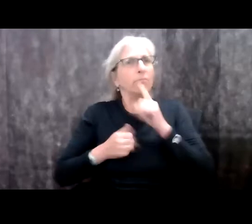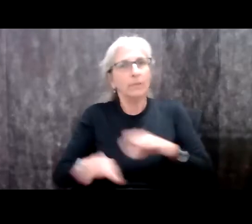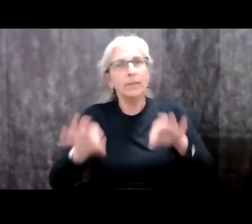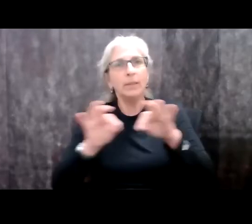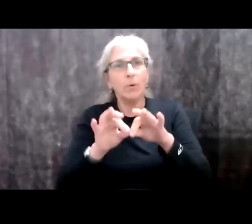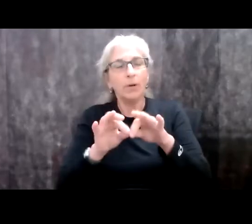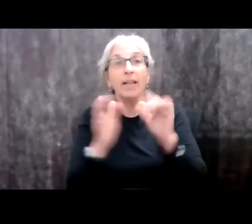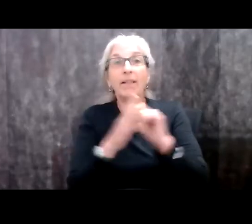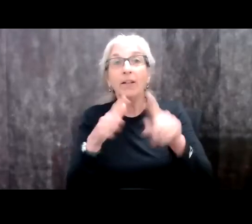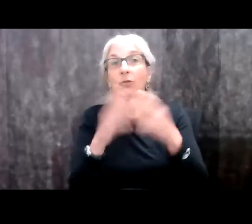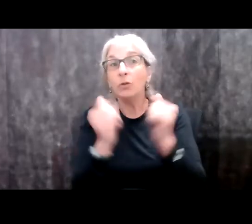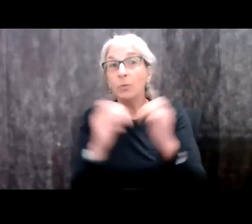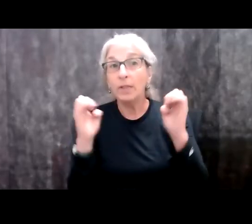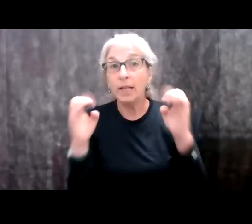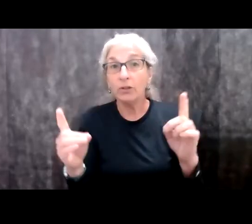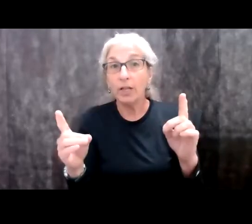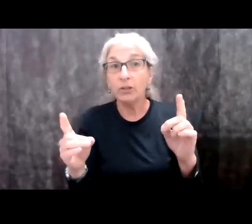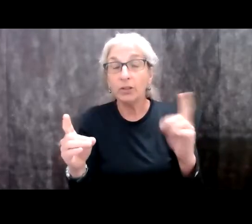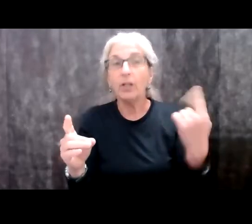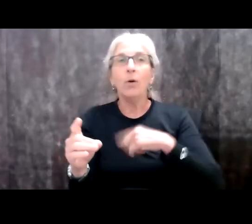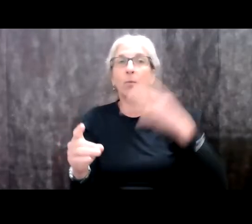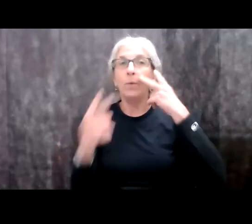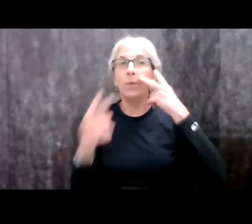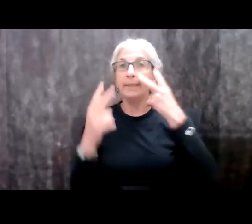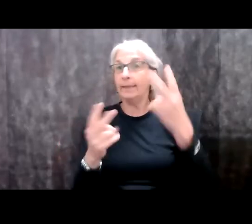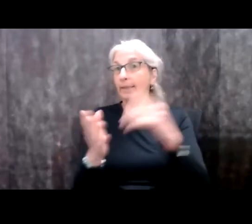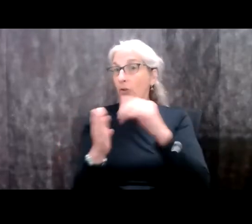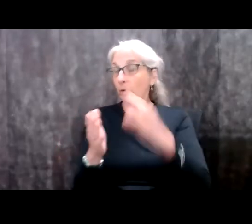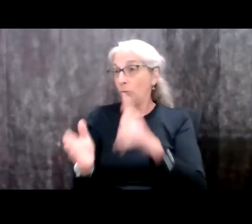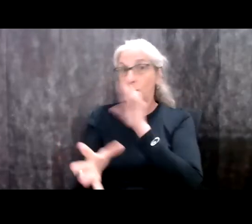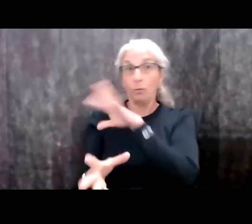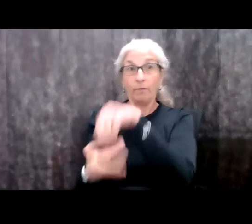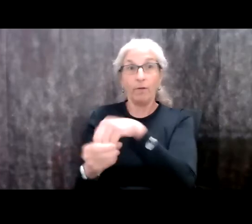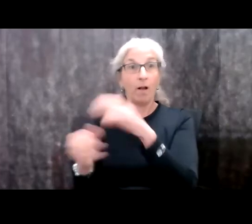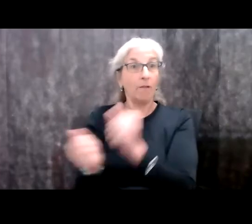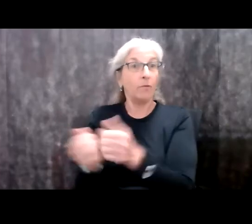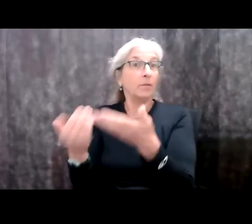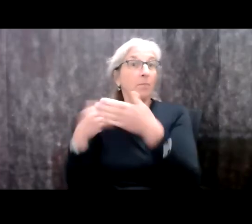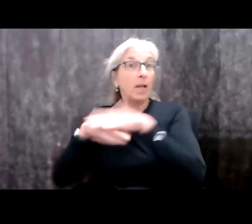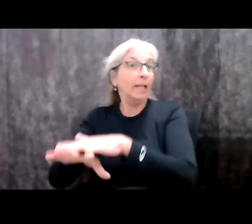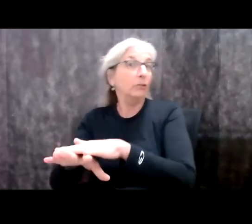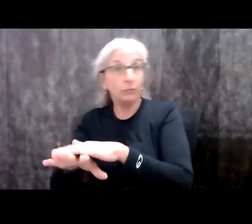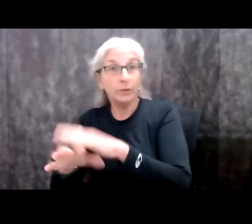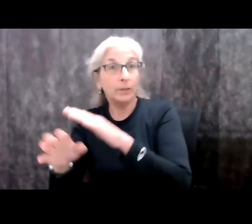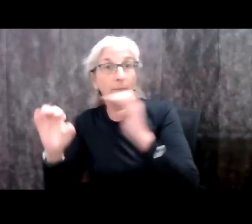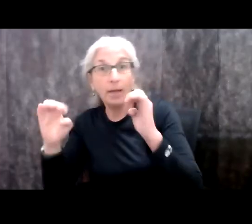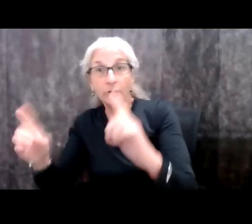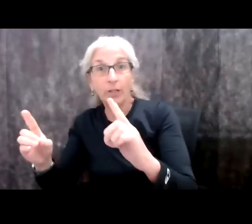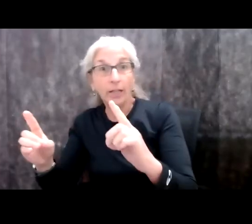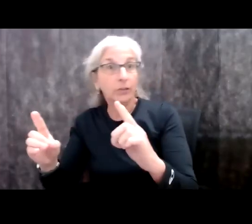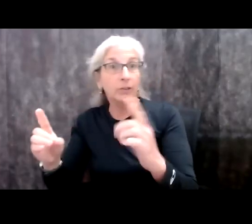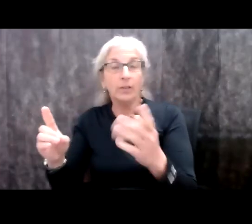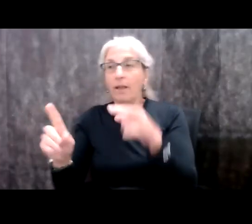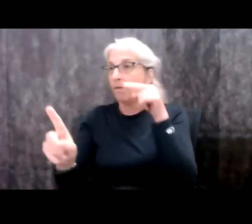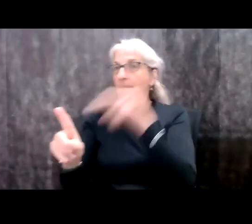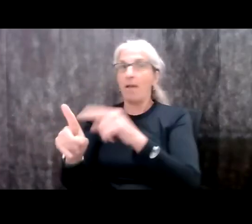starts in education. And we see students who are in inclusive education services with students without disabilities have far greater